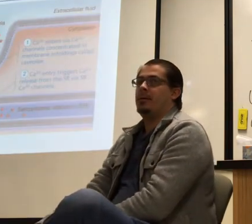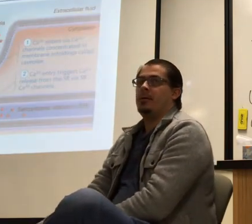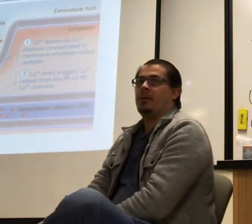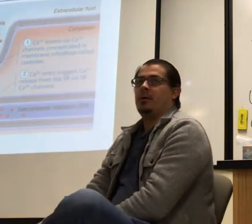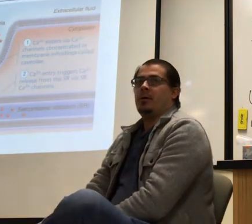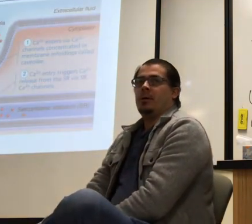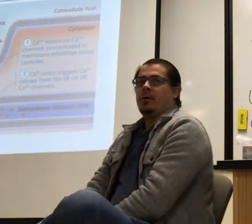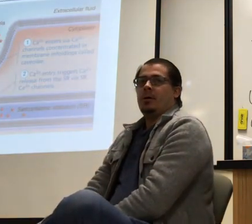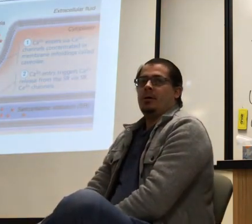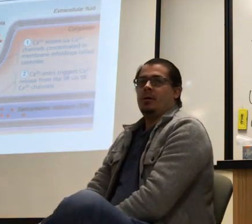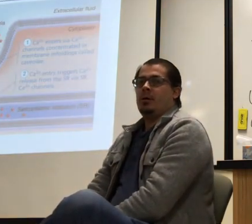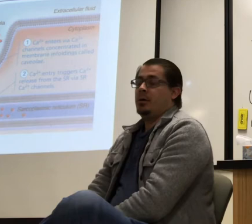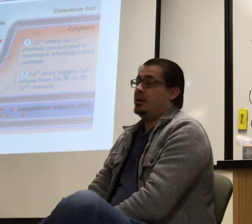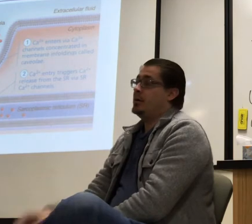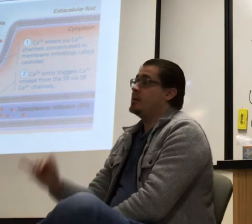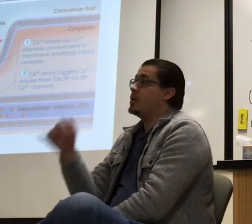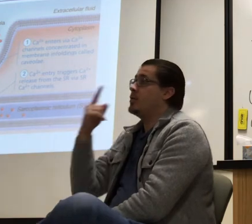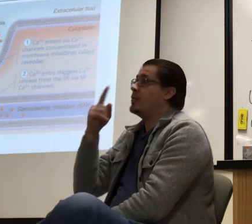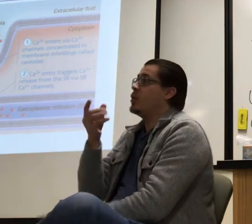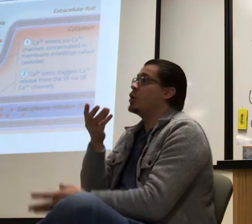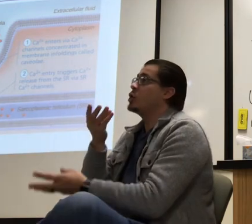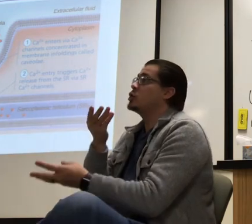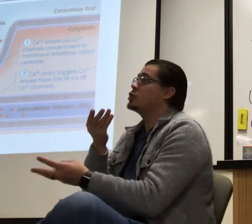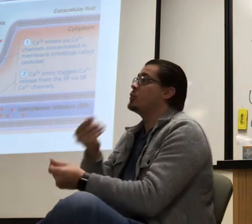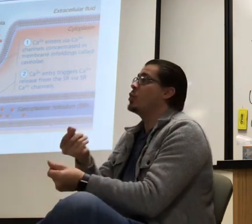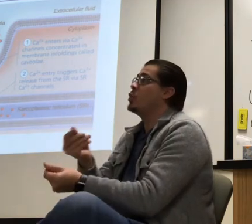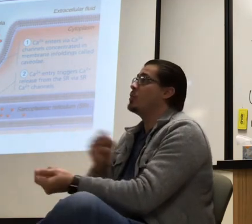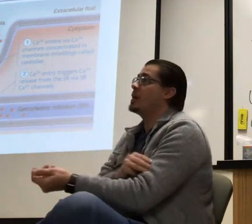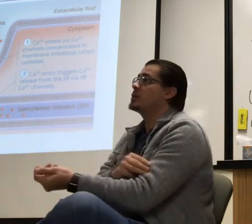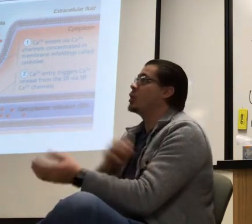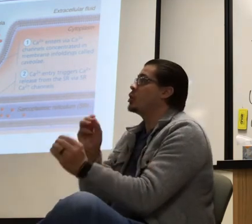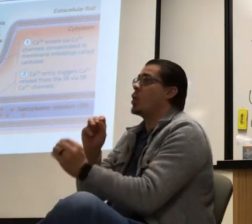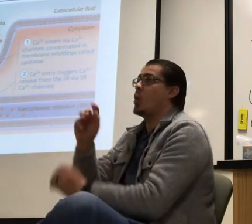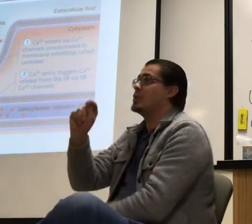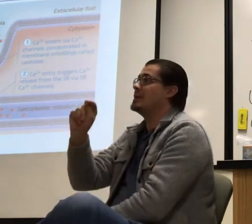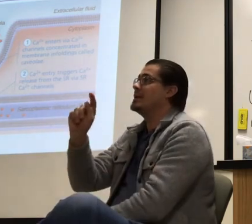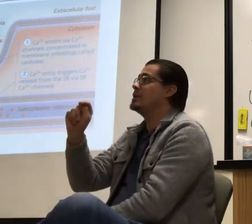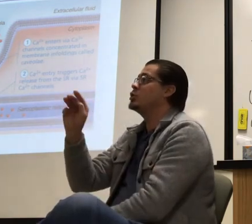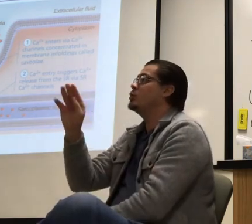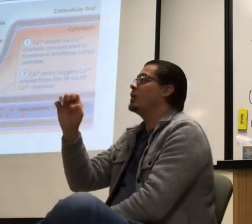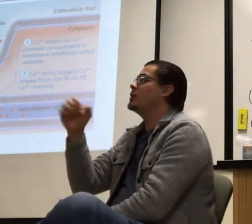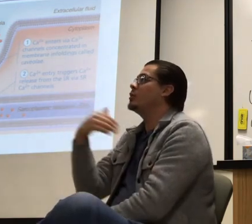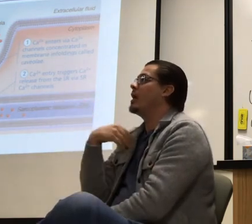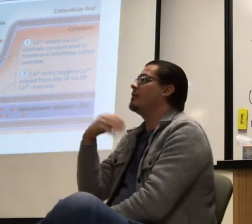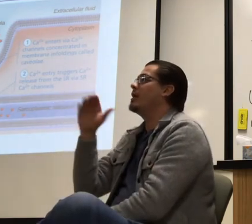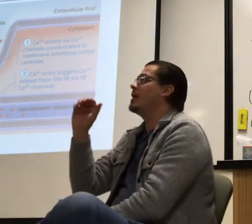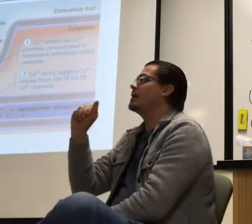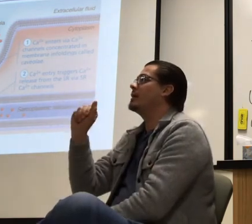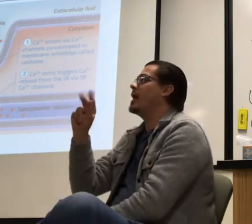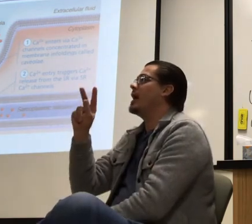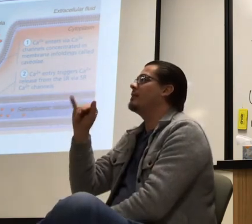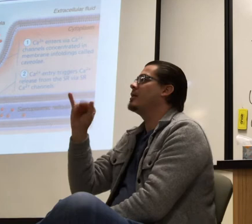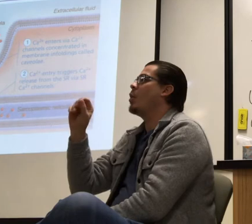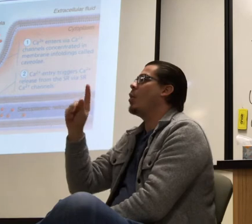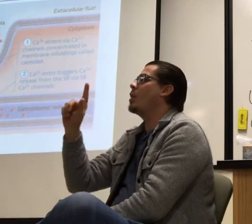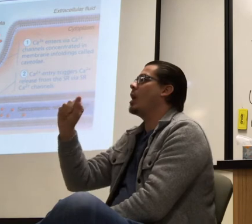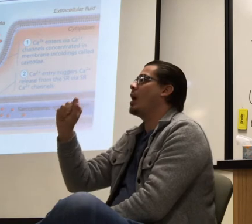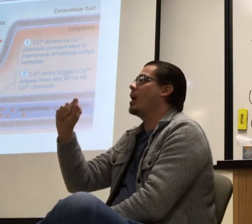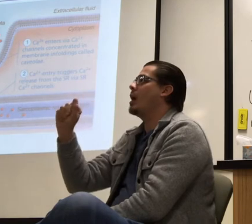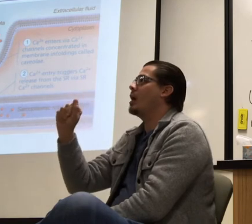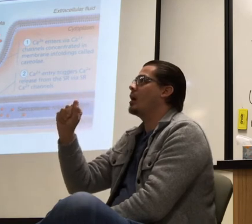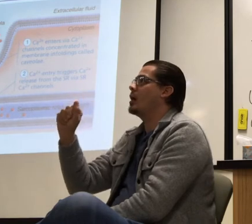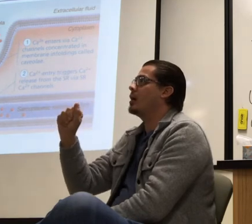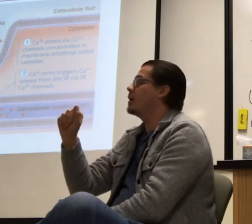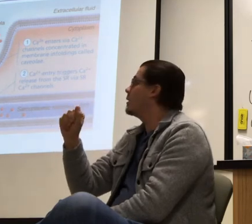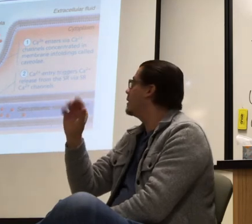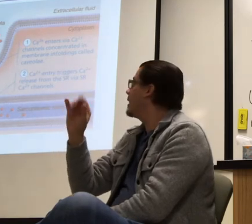All right, also for smooth muscle, you don't have T-tubules. You have caviola, okay, which are just little indentations.